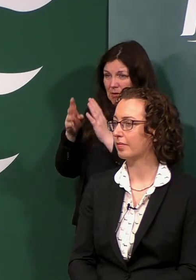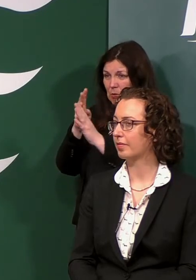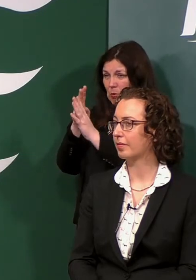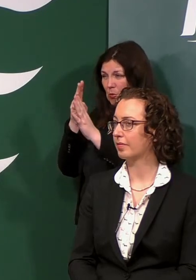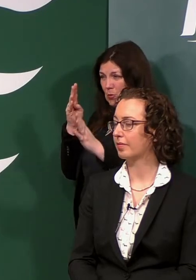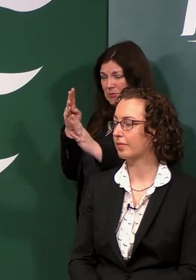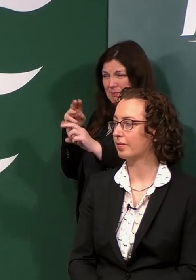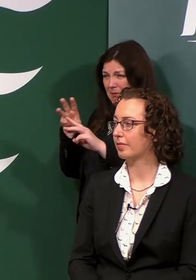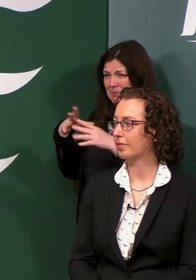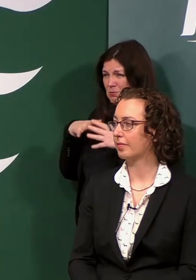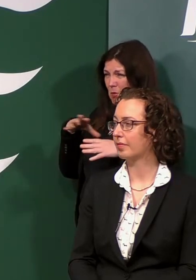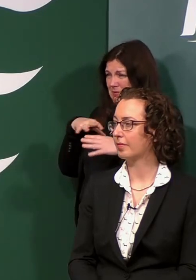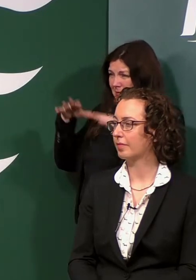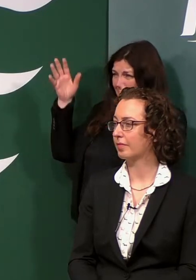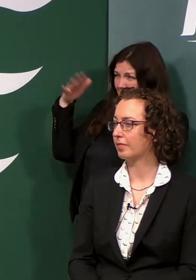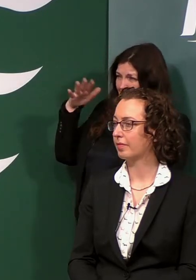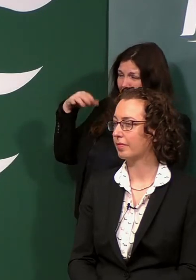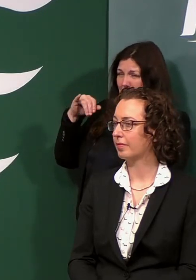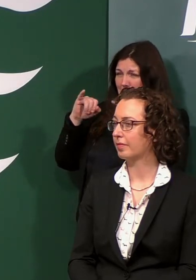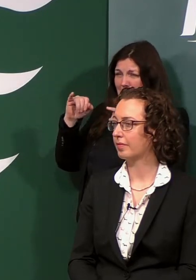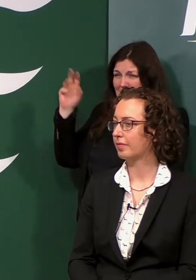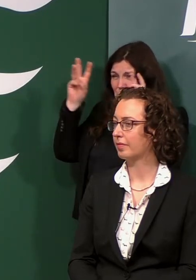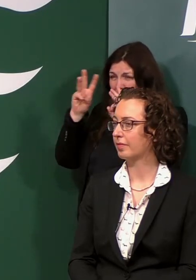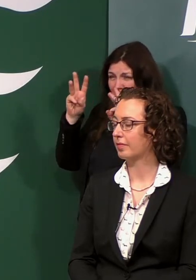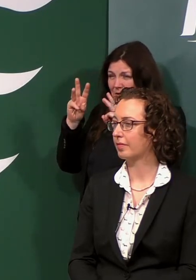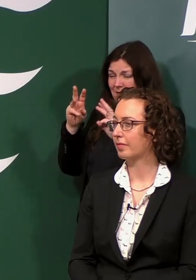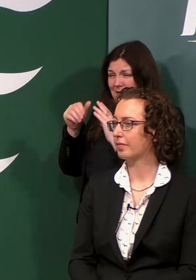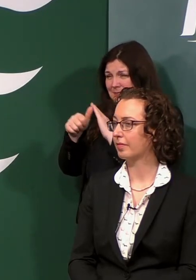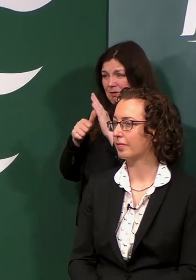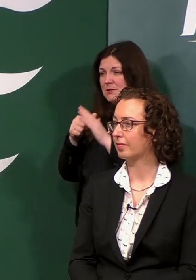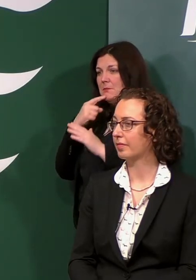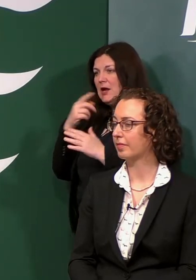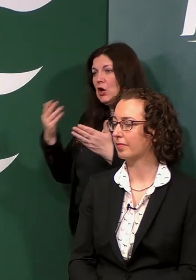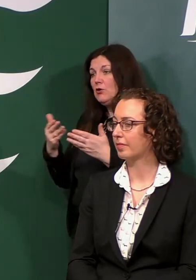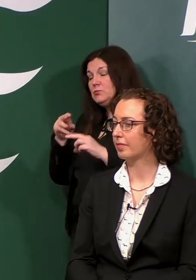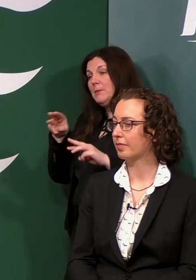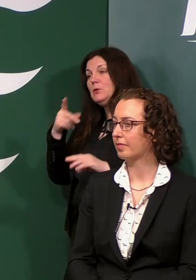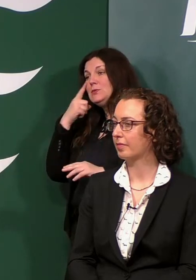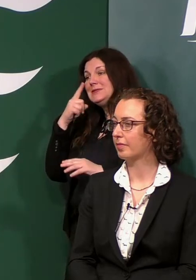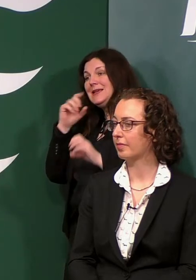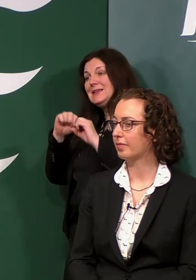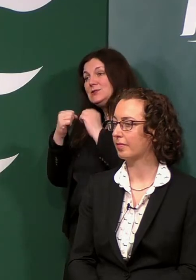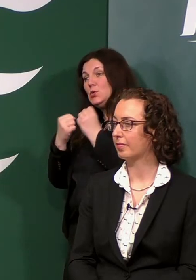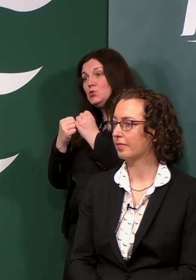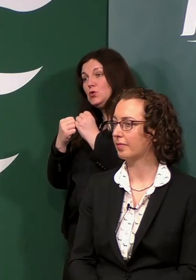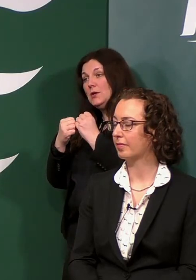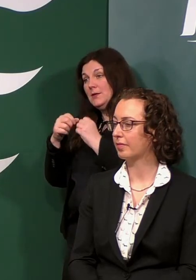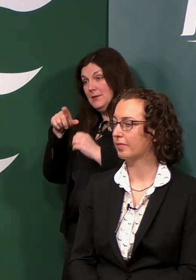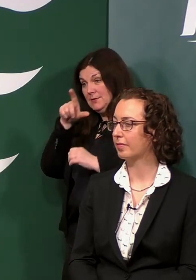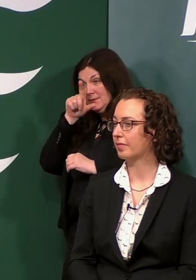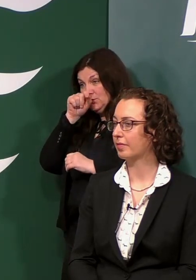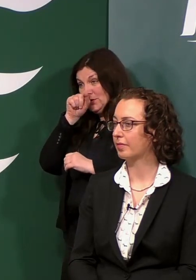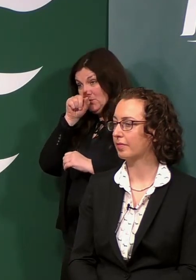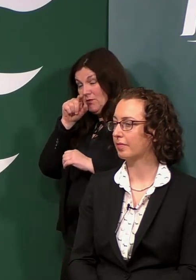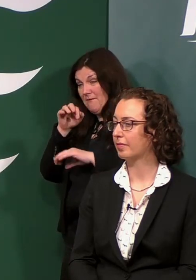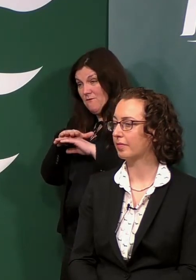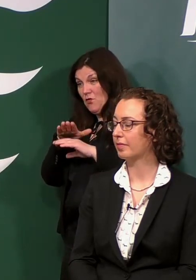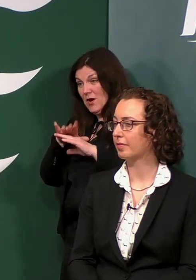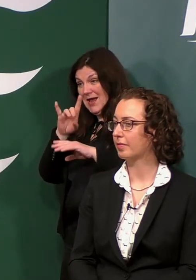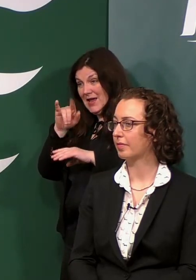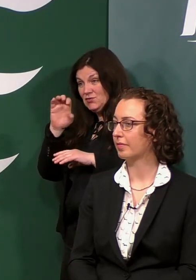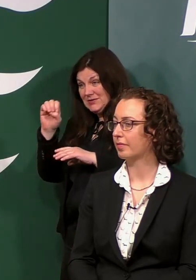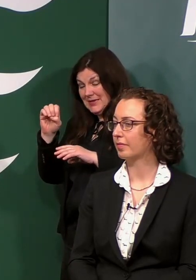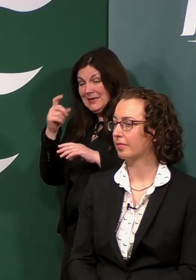of weather and so on coming into this period. But what we'd encourage people, if you check the social media for HSE, the Twitter account, it gives you up to date all the time